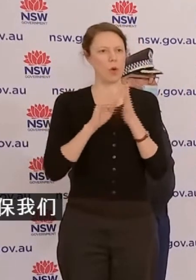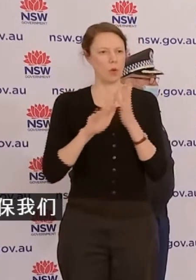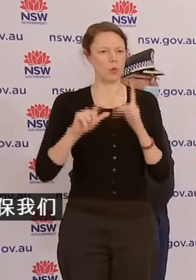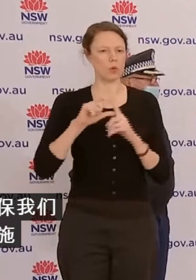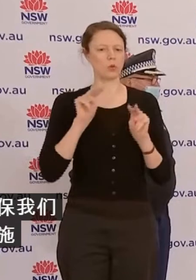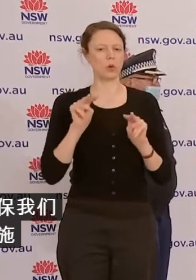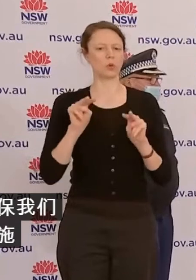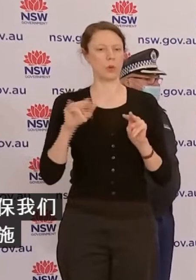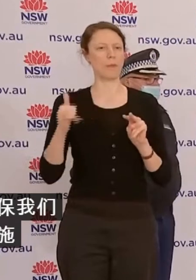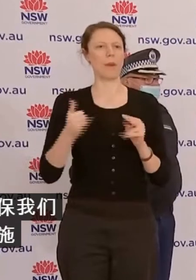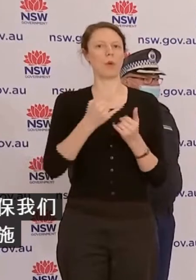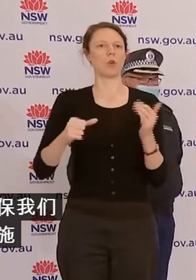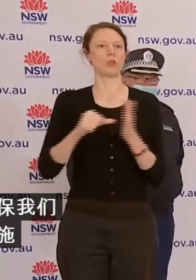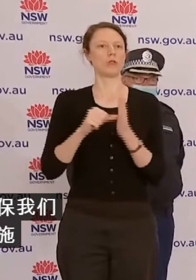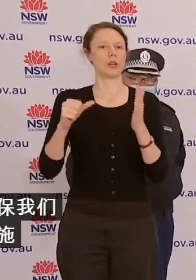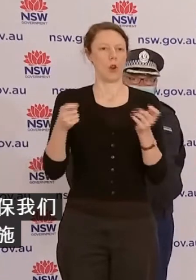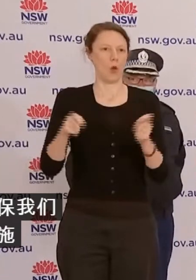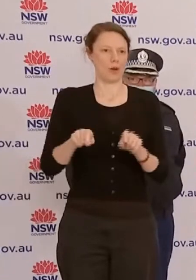preventative action in place. Is there